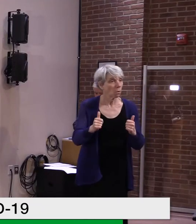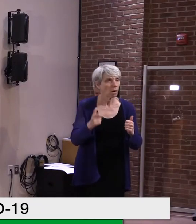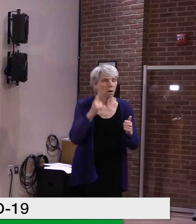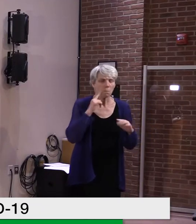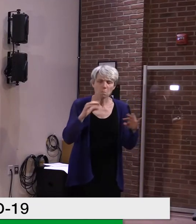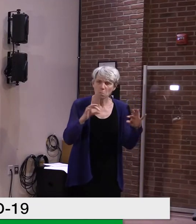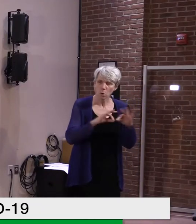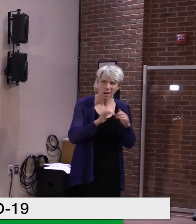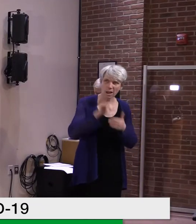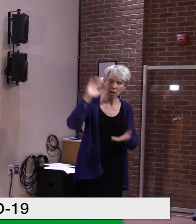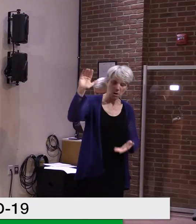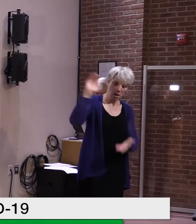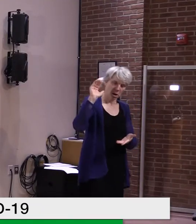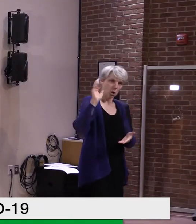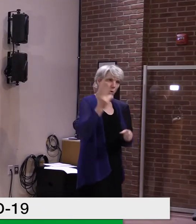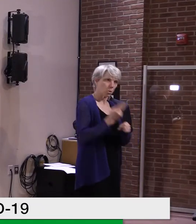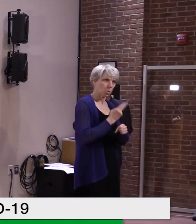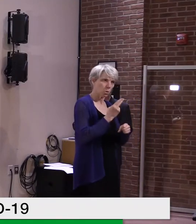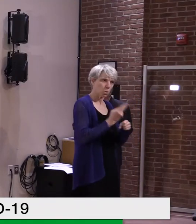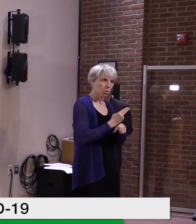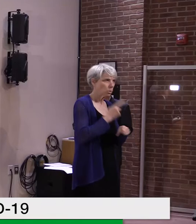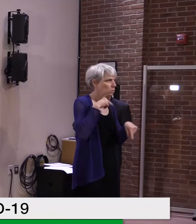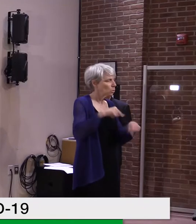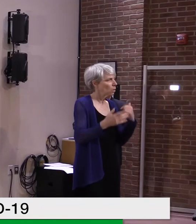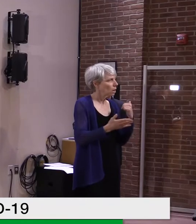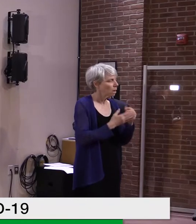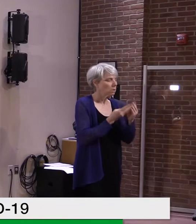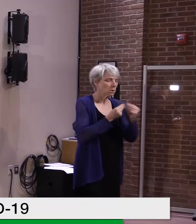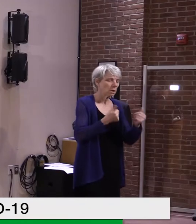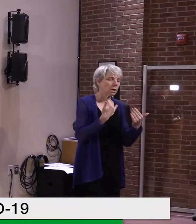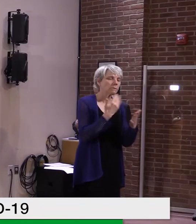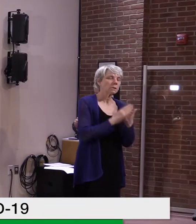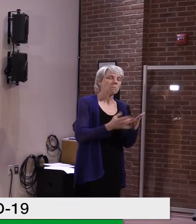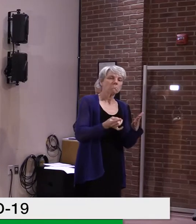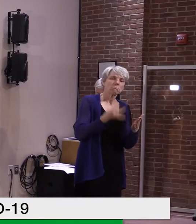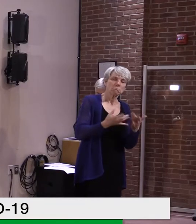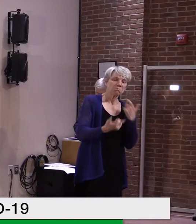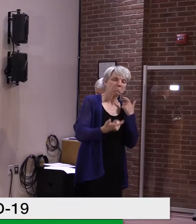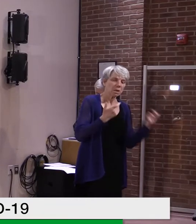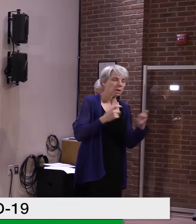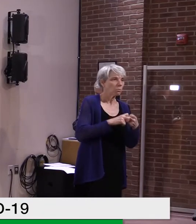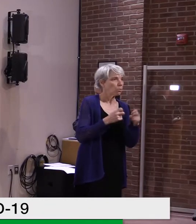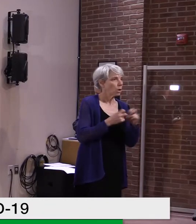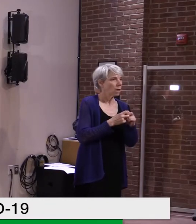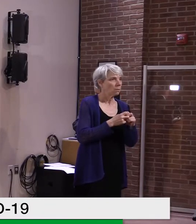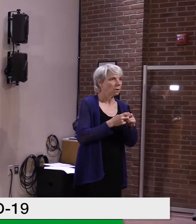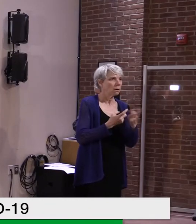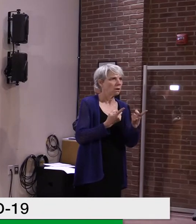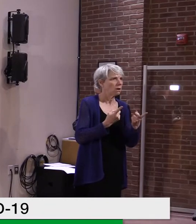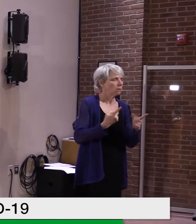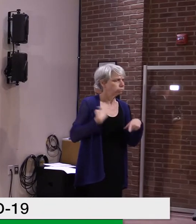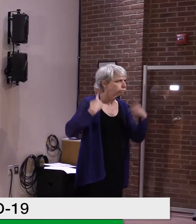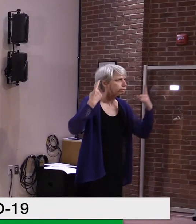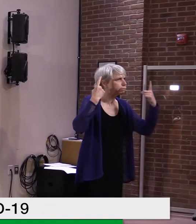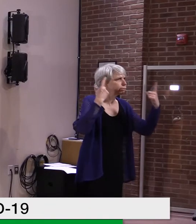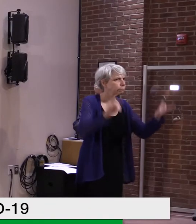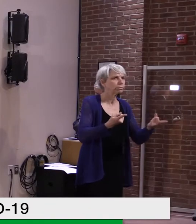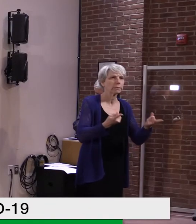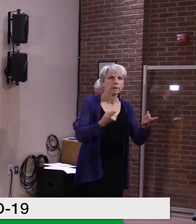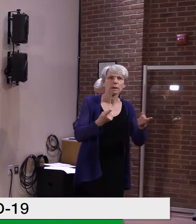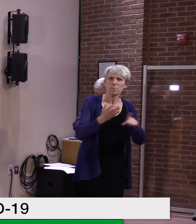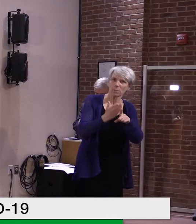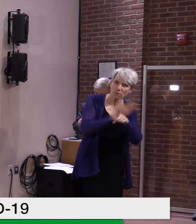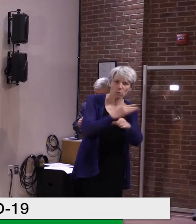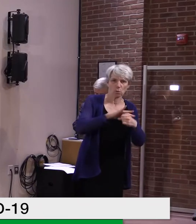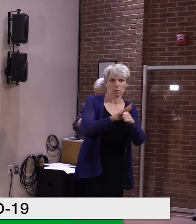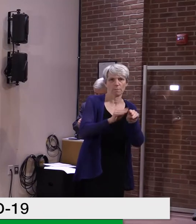we could do with this money in the future to solve some of the problems that existed pre-pandemic. So one of those,